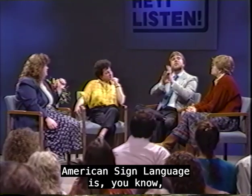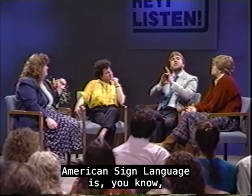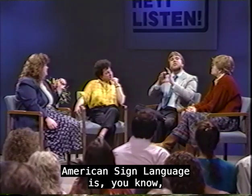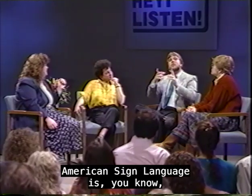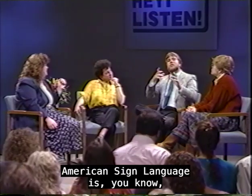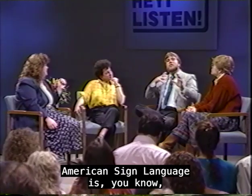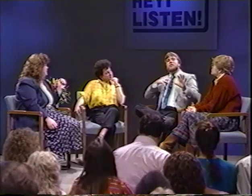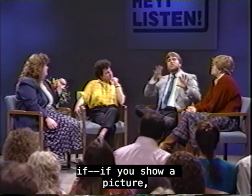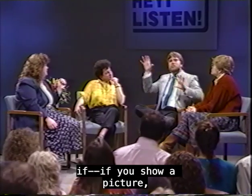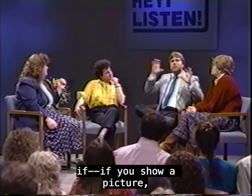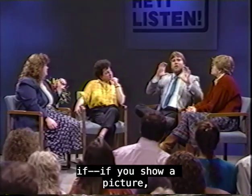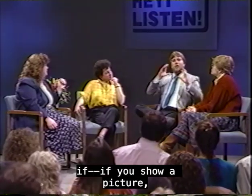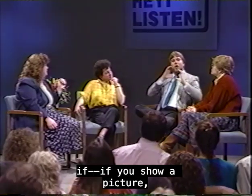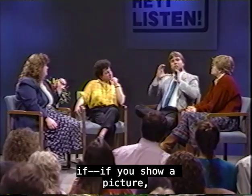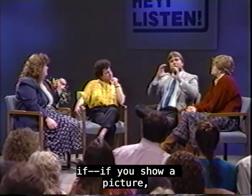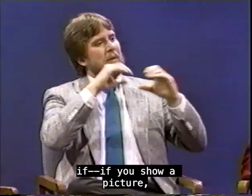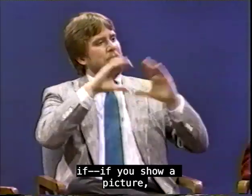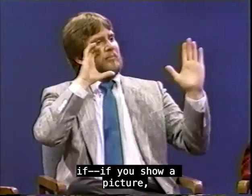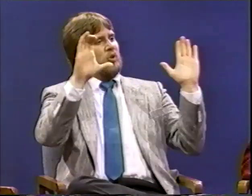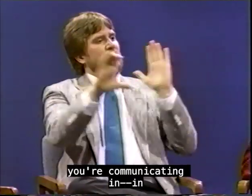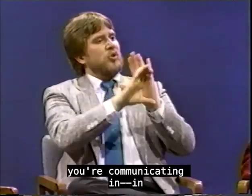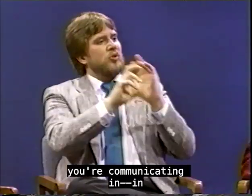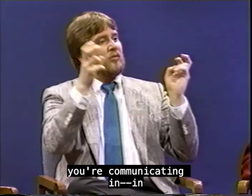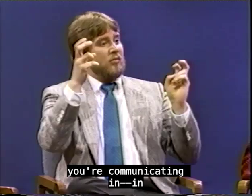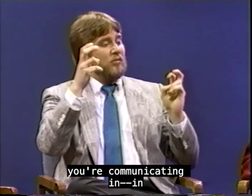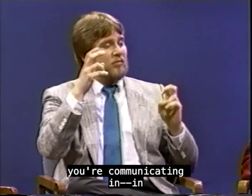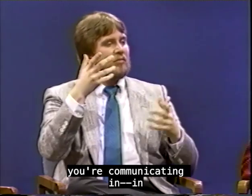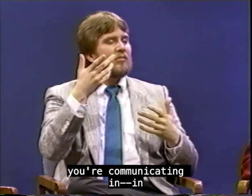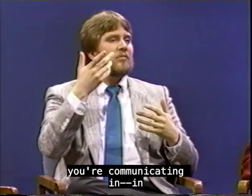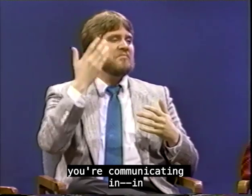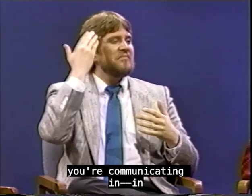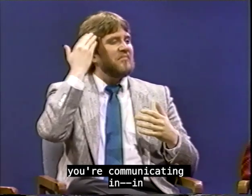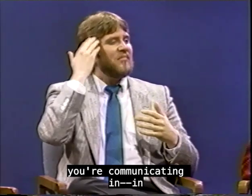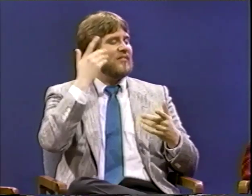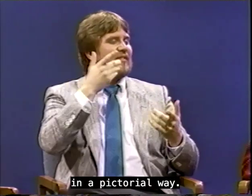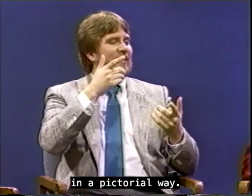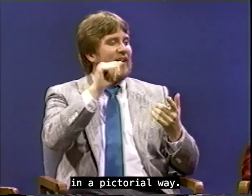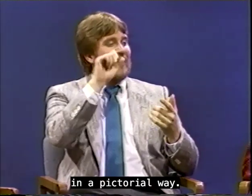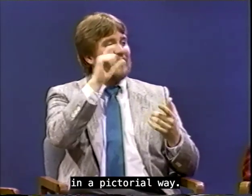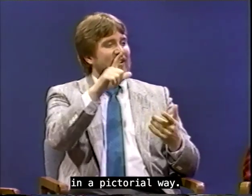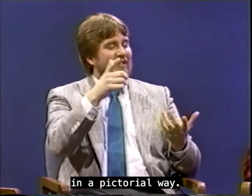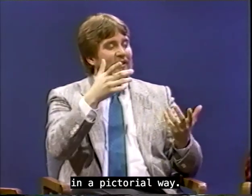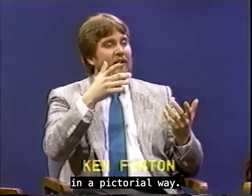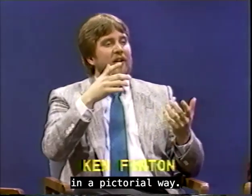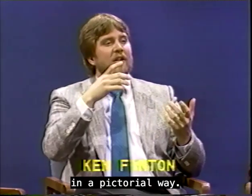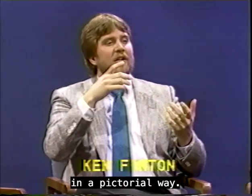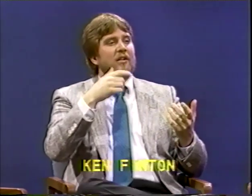is, if you show a picture, you're communicating to a certain extent in a pictorial way.